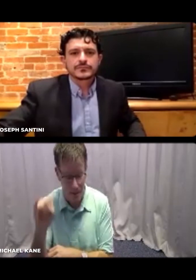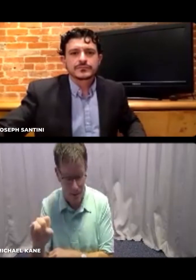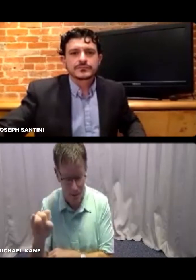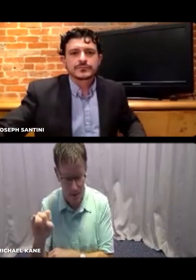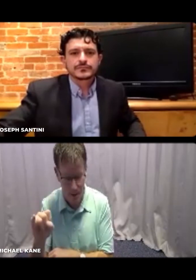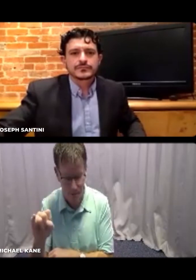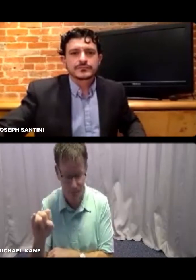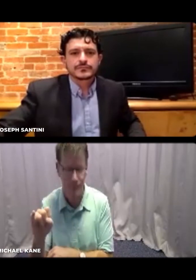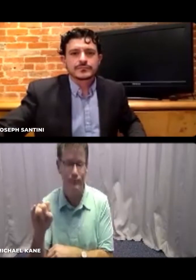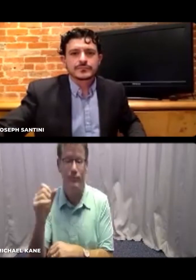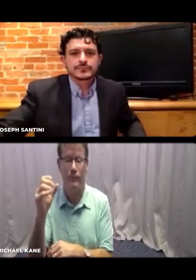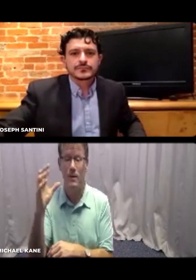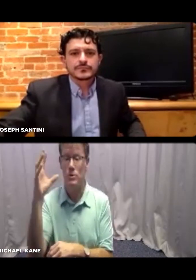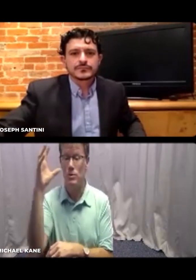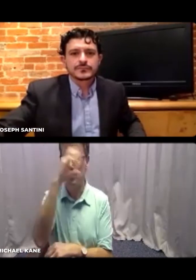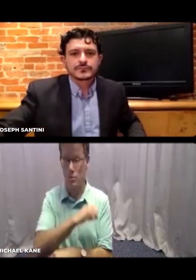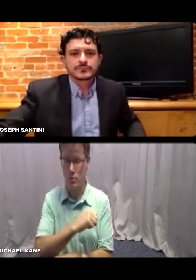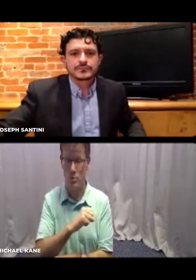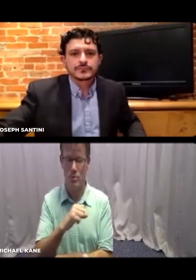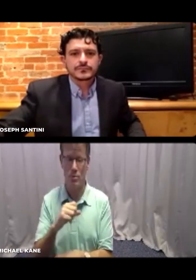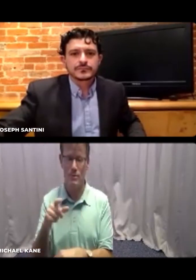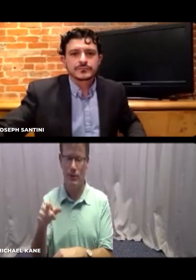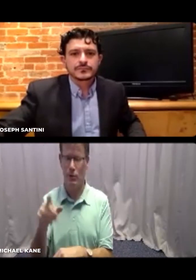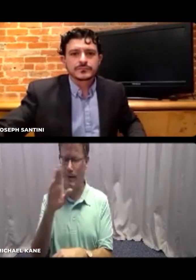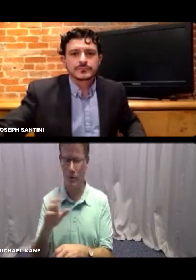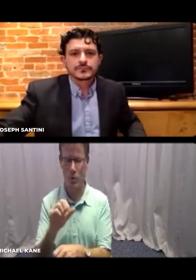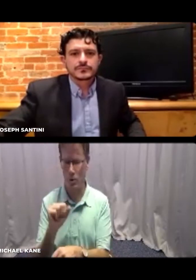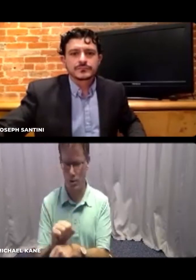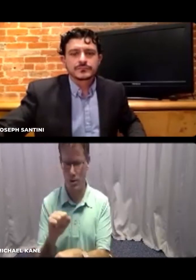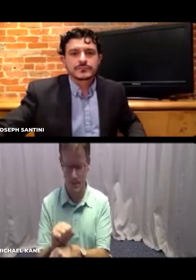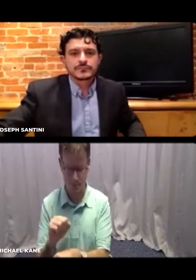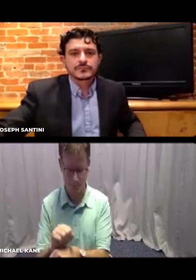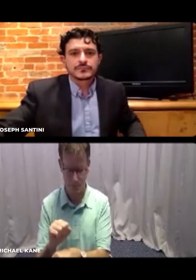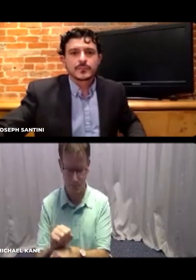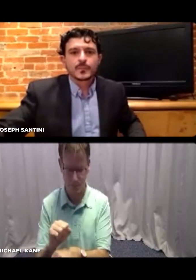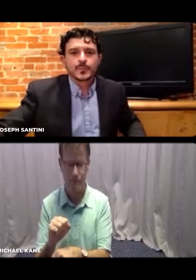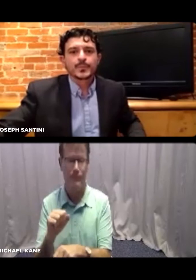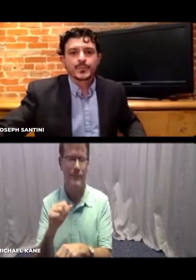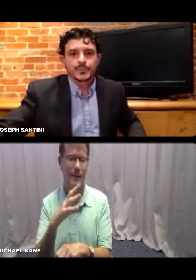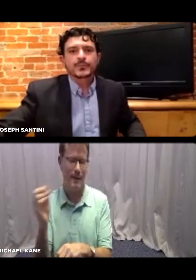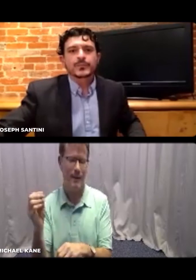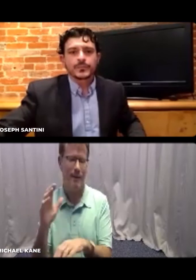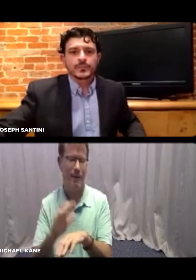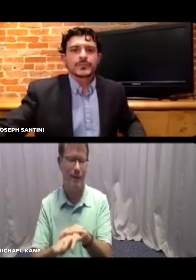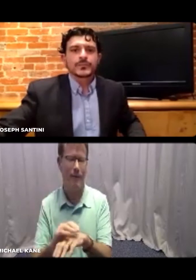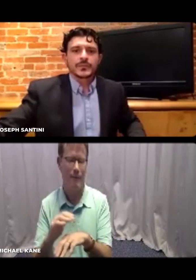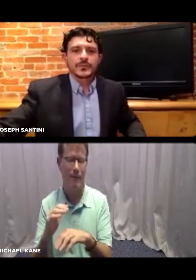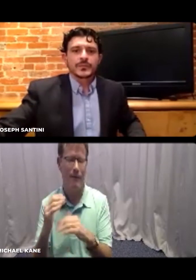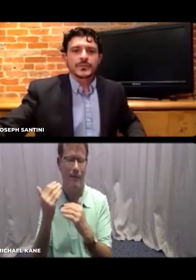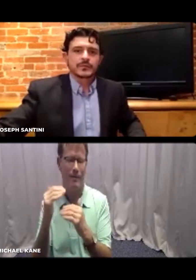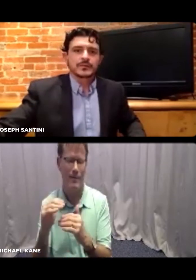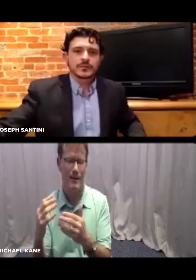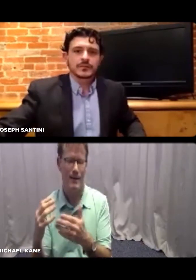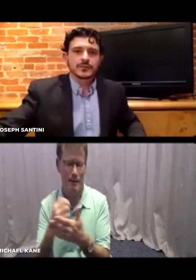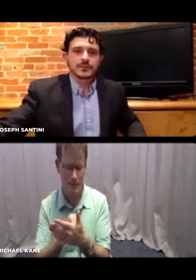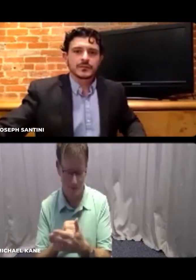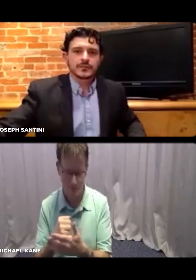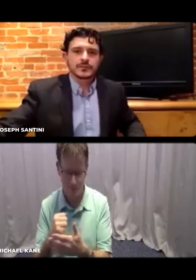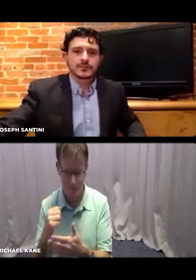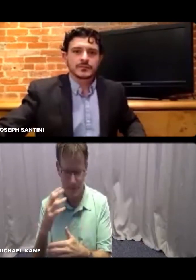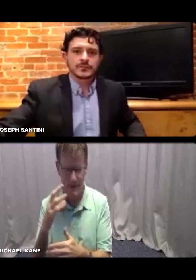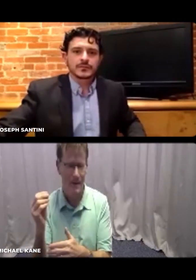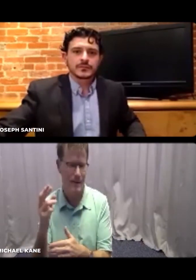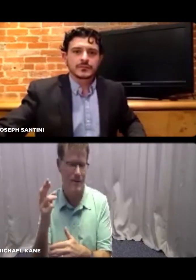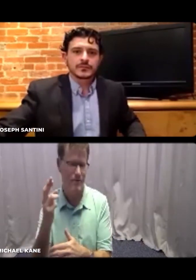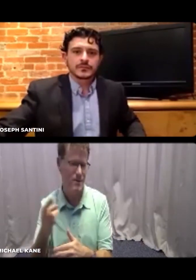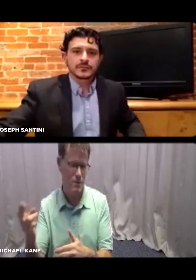SSI assumes that a person has never worked and has been on a limited income and has limited